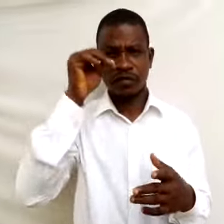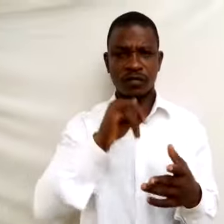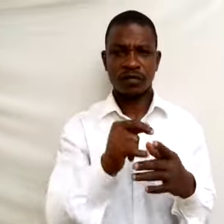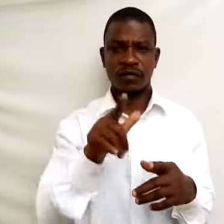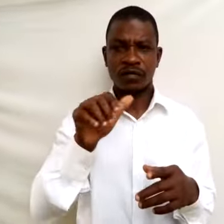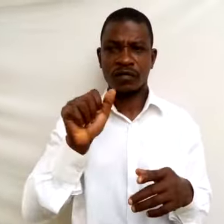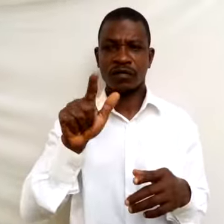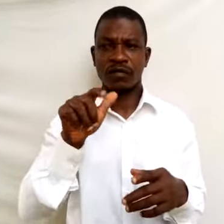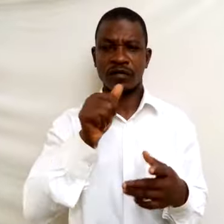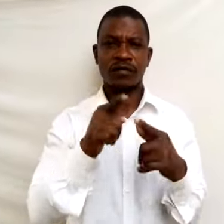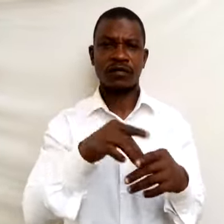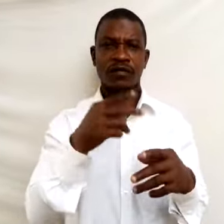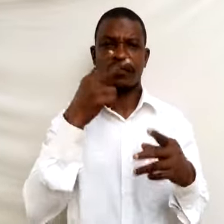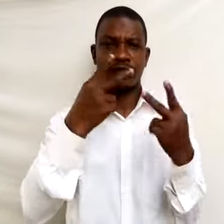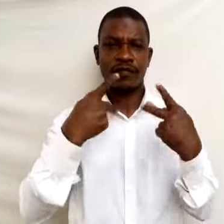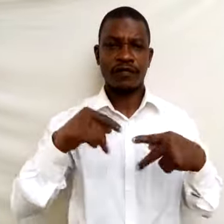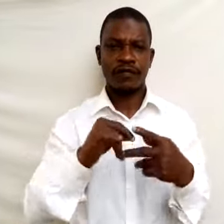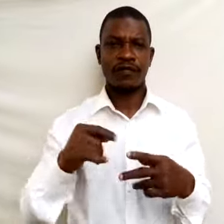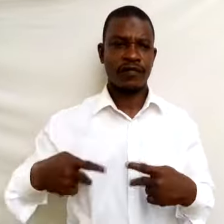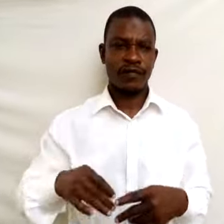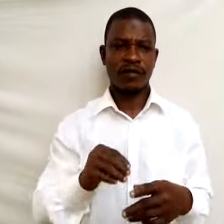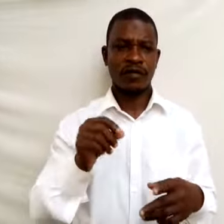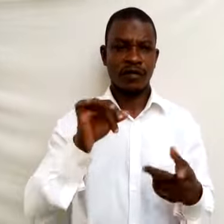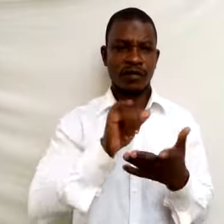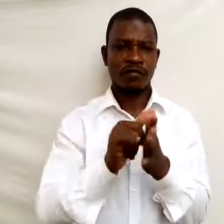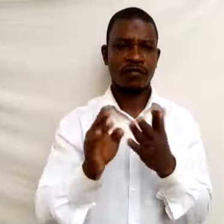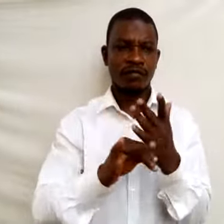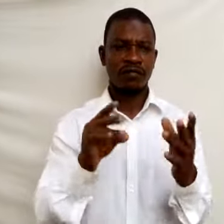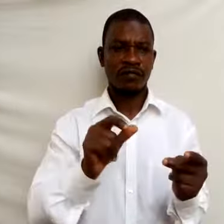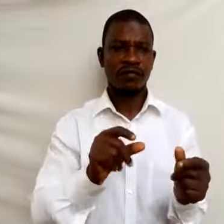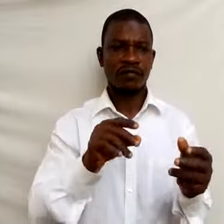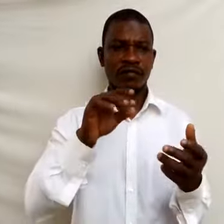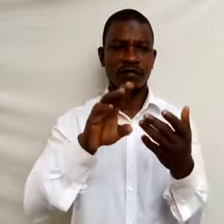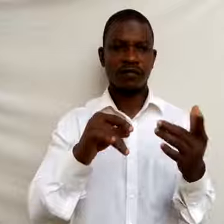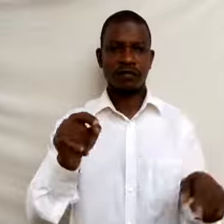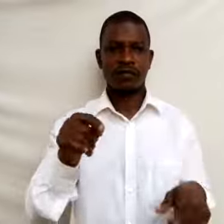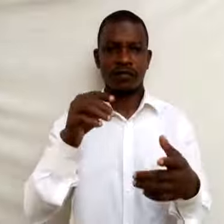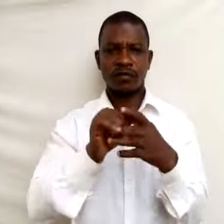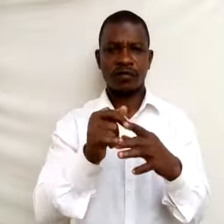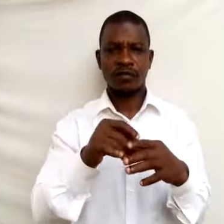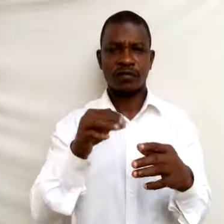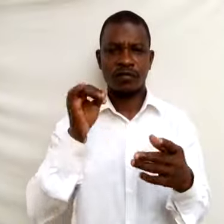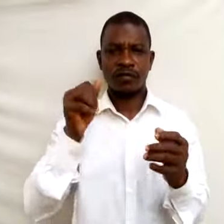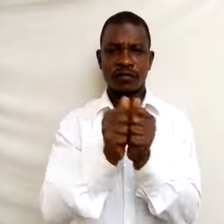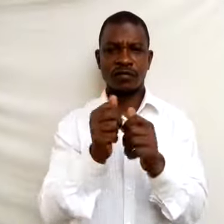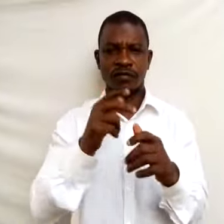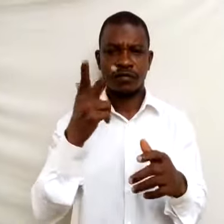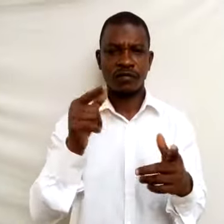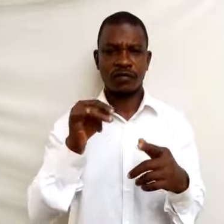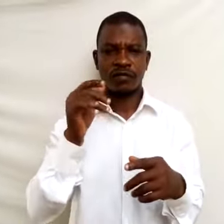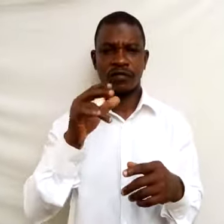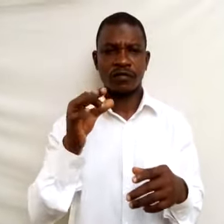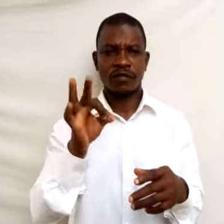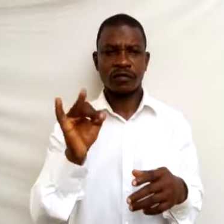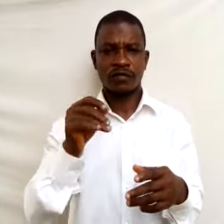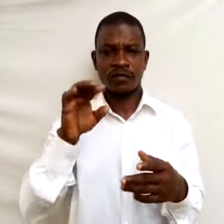enlarges the vaginal orifice by tearing it downwards with 3 fingers bound